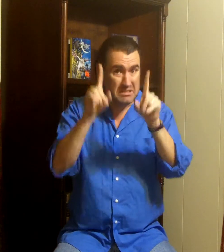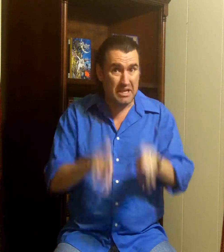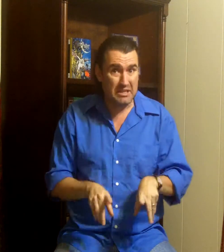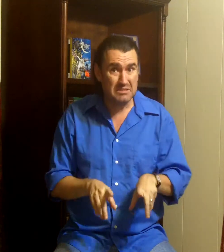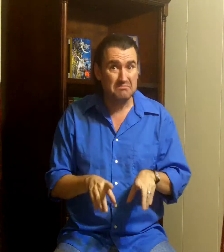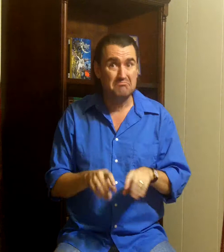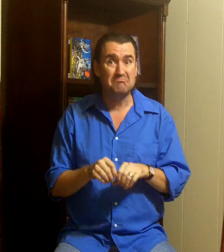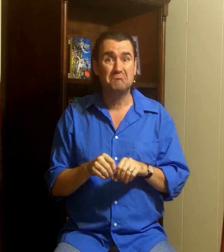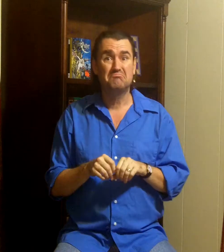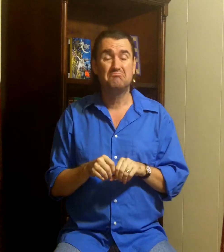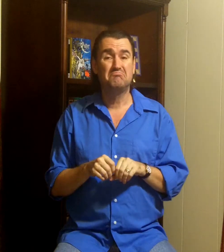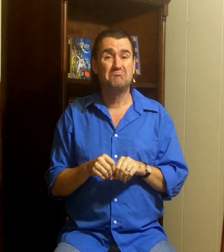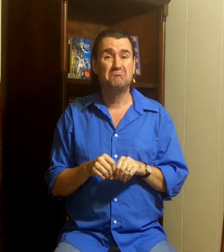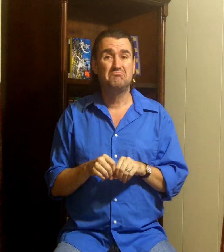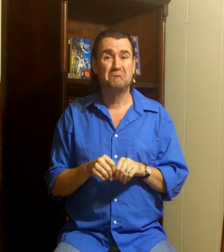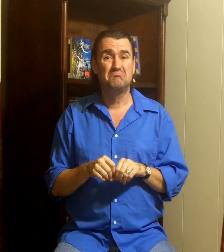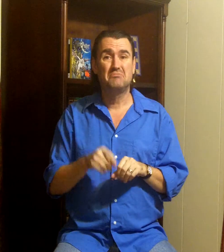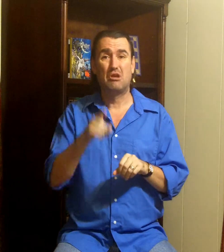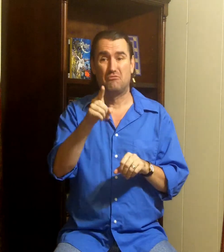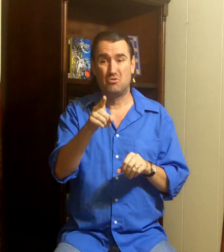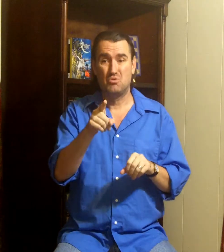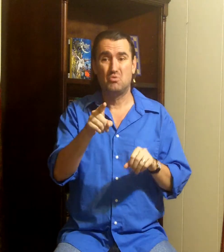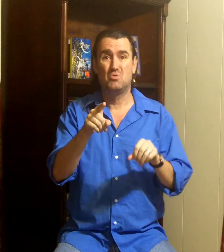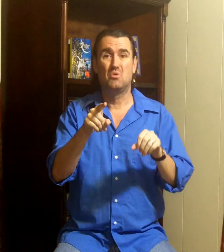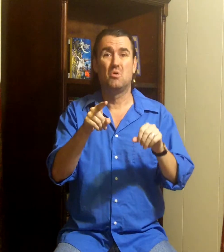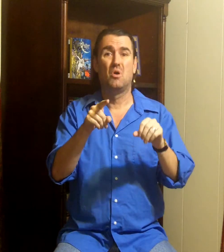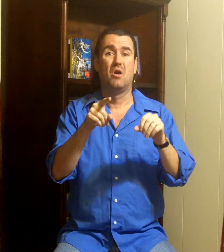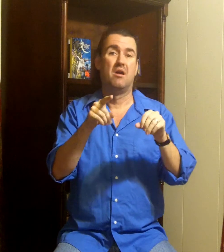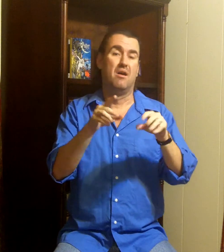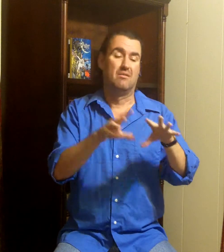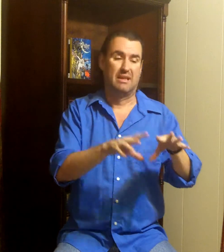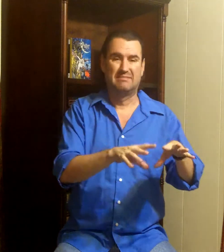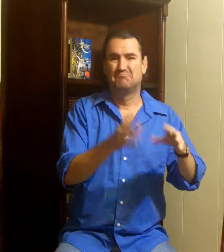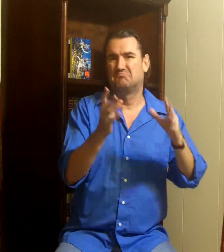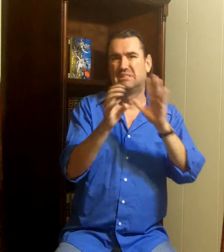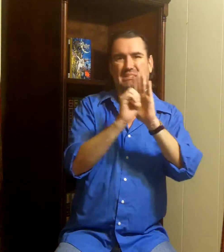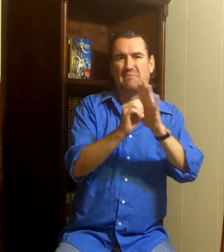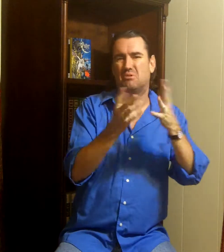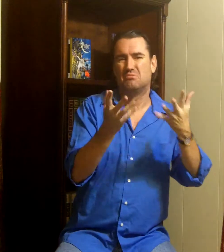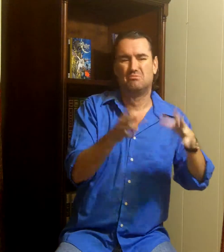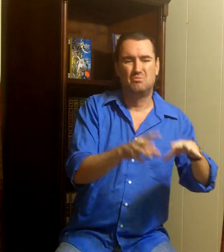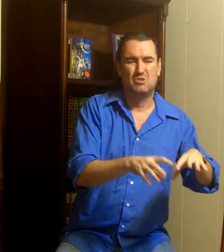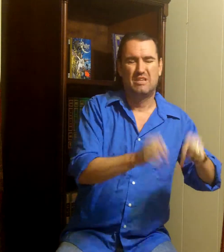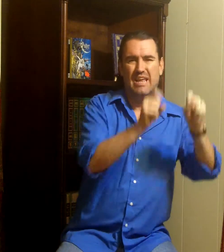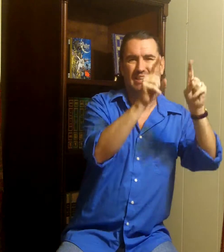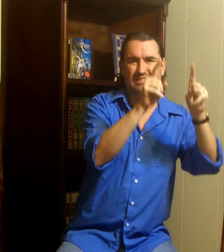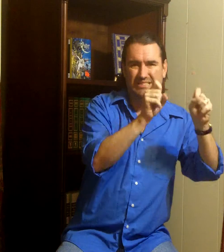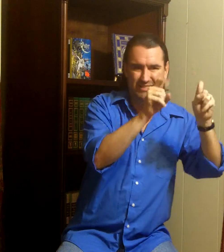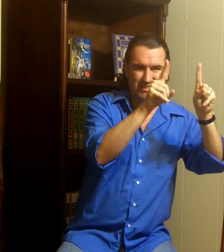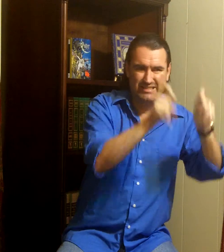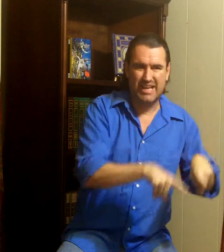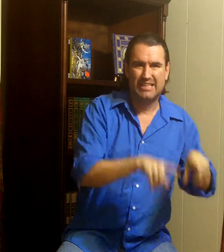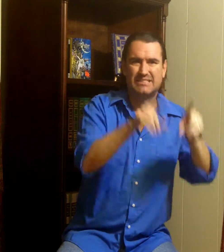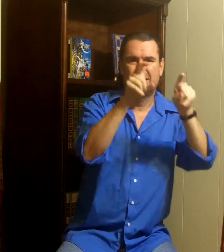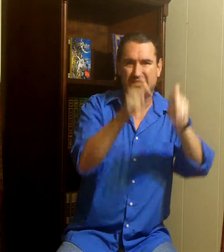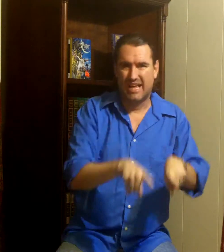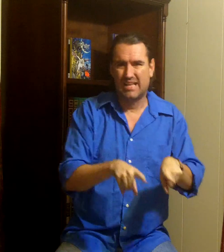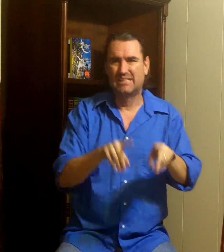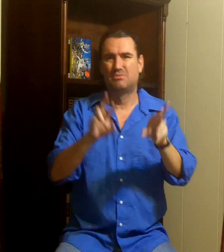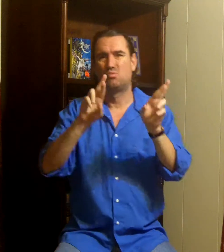things, the more frequently you expose yourself to that, videotaping yourself at home, putting yourself on the